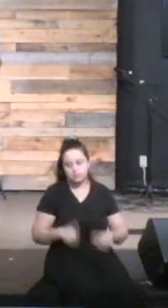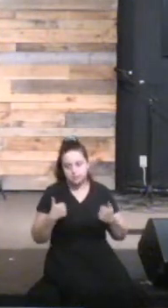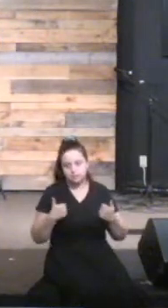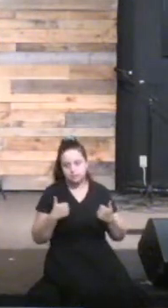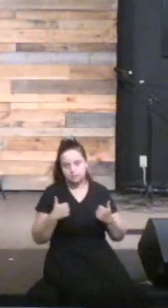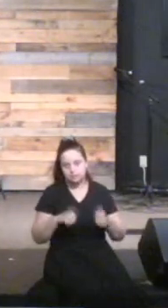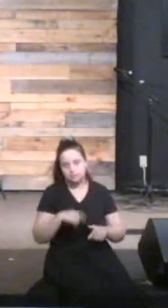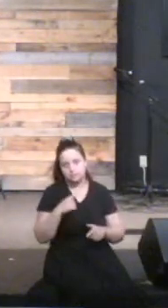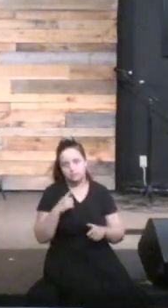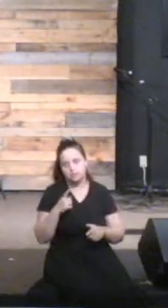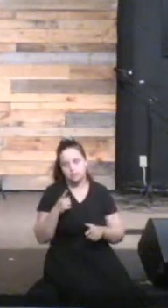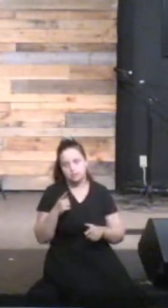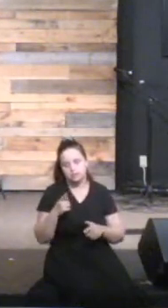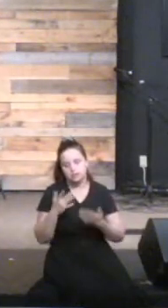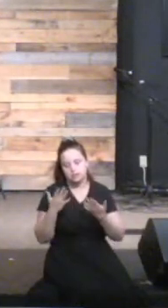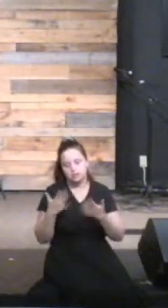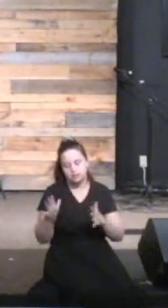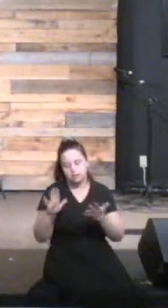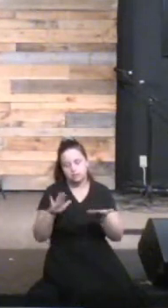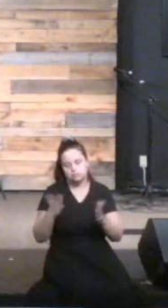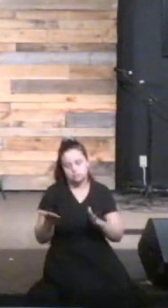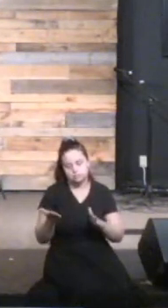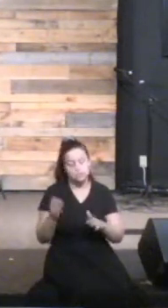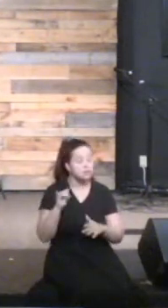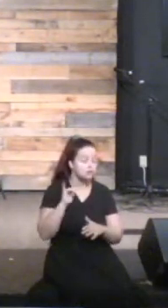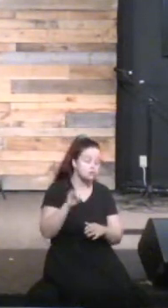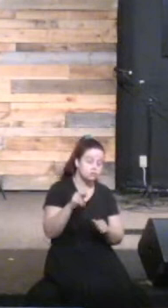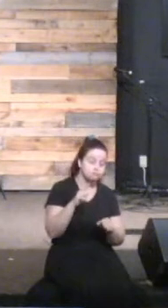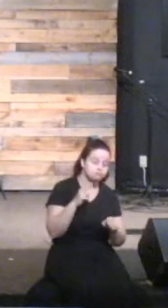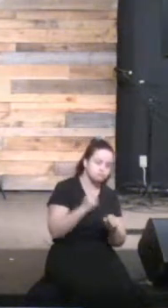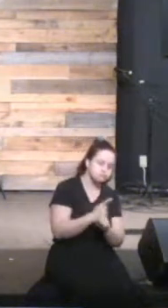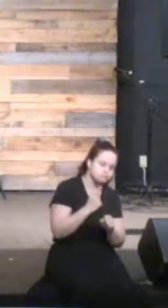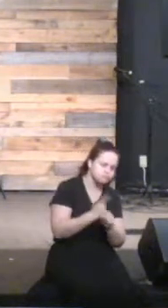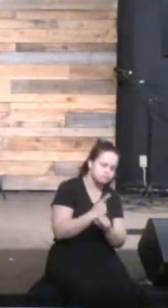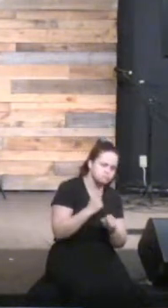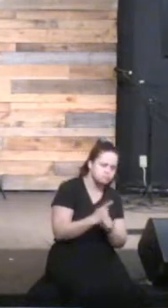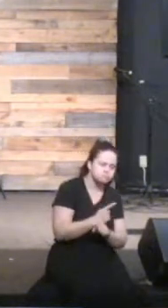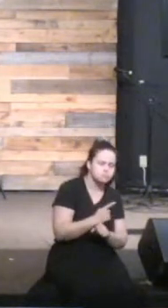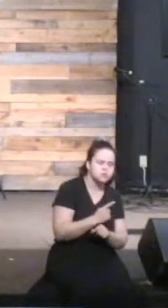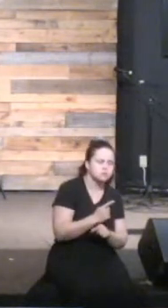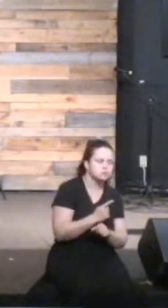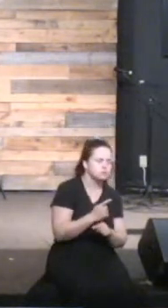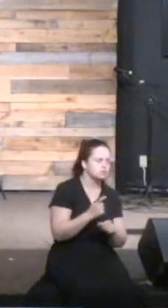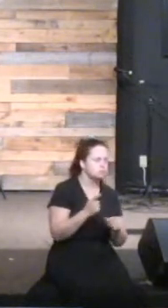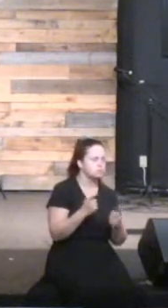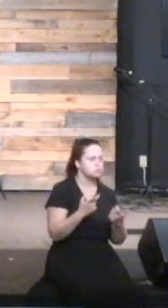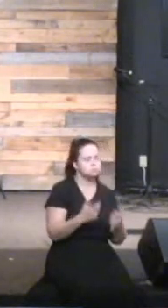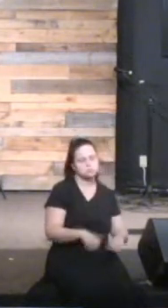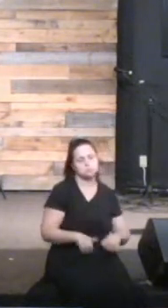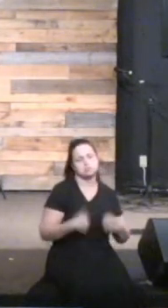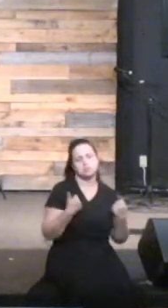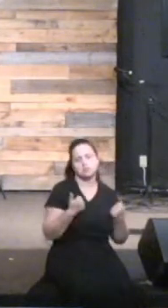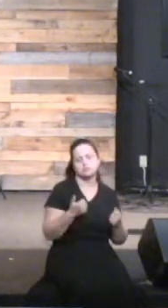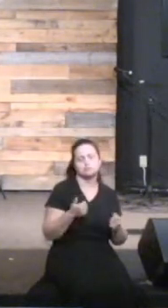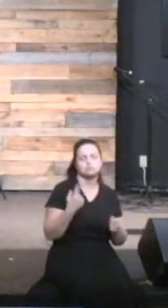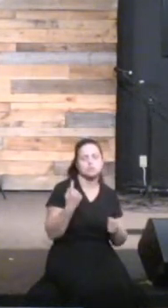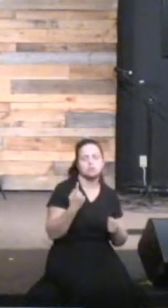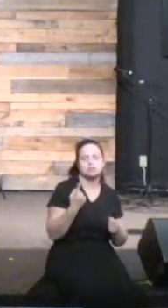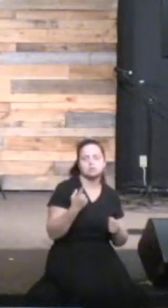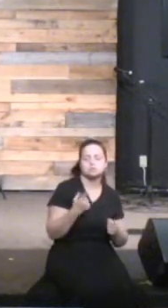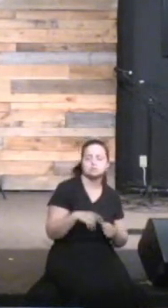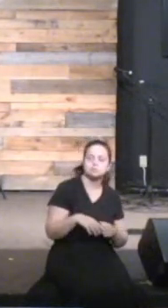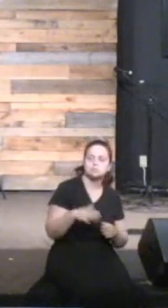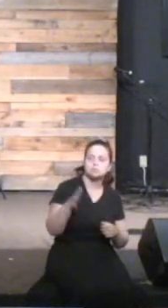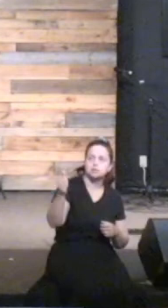that was the normal existence for someone of God's calling Jared